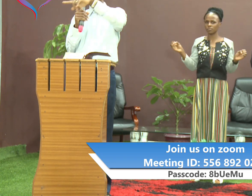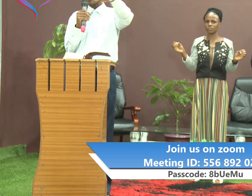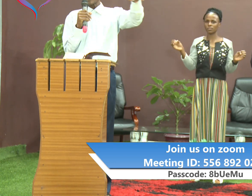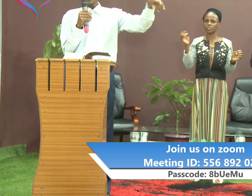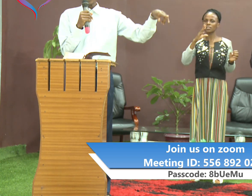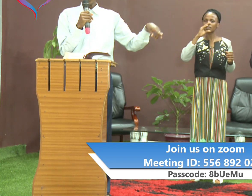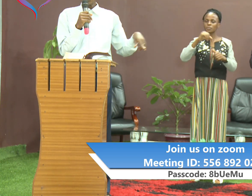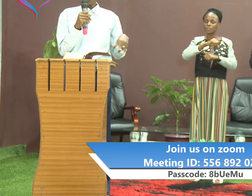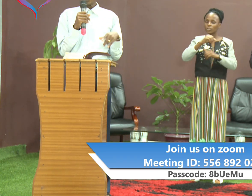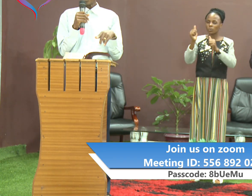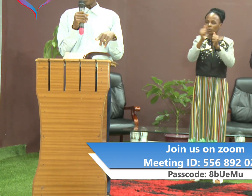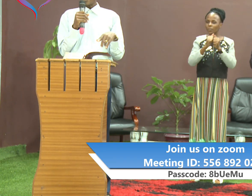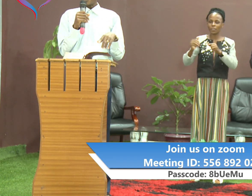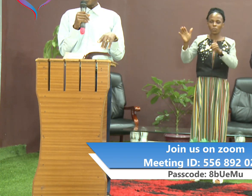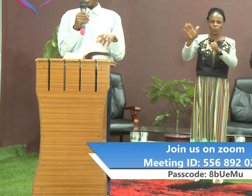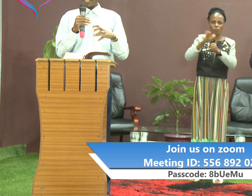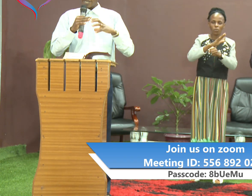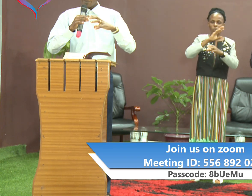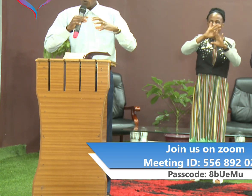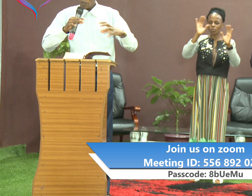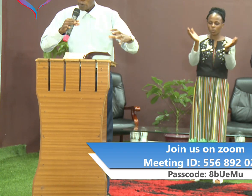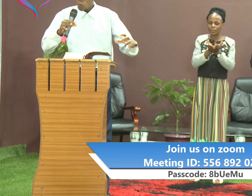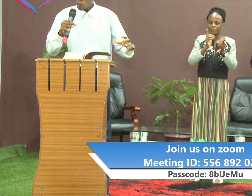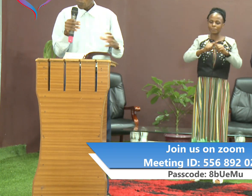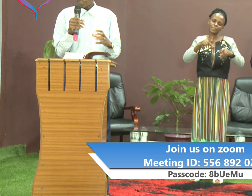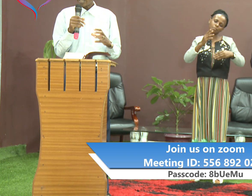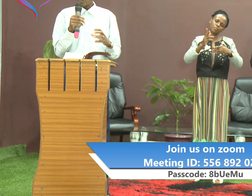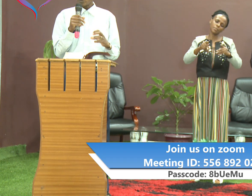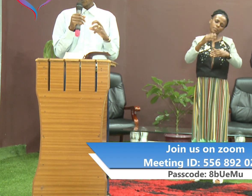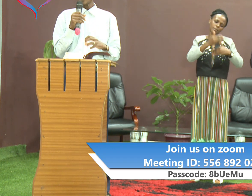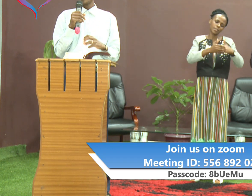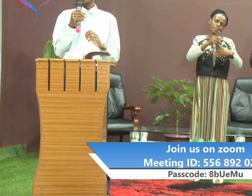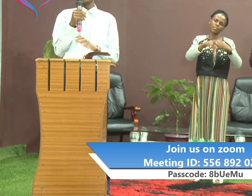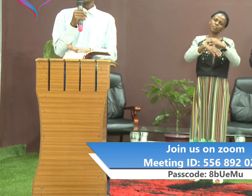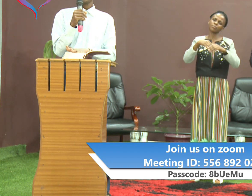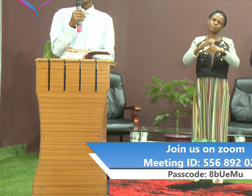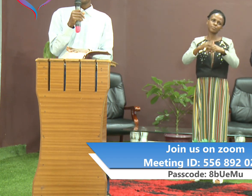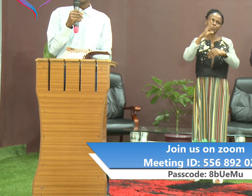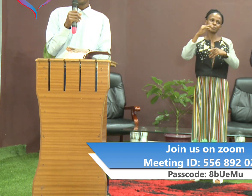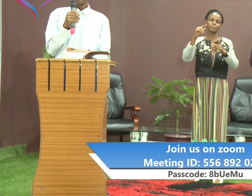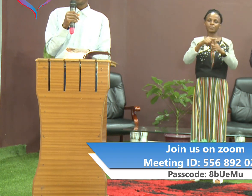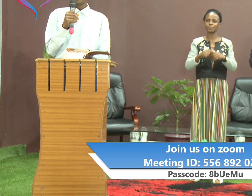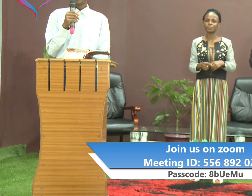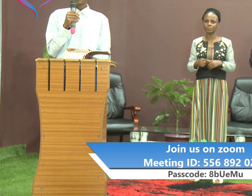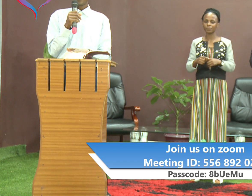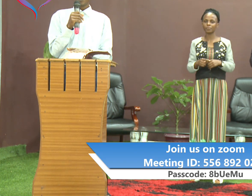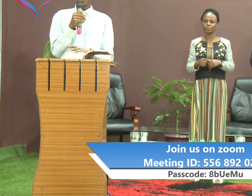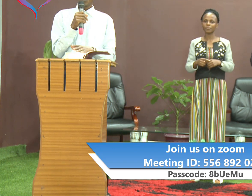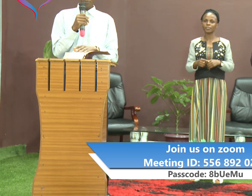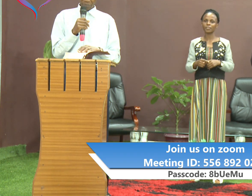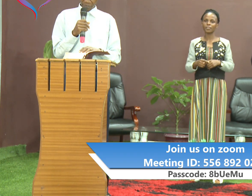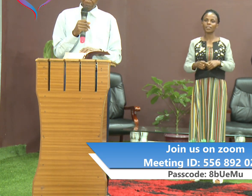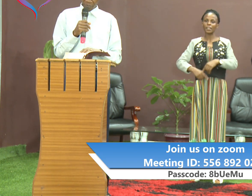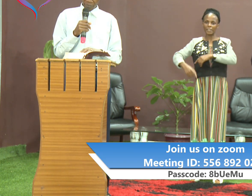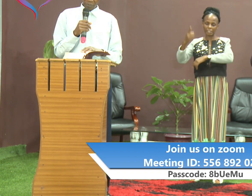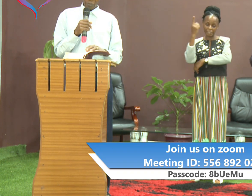yonna eyewabweru eyekwetoolodde naye ng'ate bano abakuliye wano okumpi toyogera nabo. The day you will get sick is the day you'll